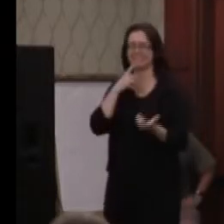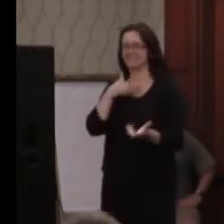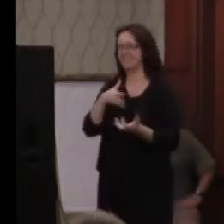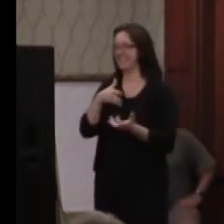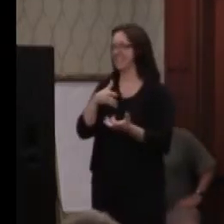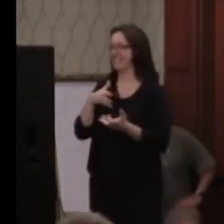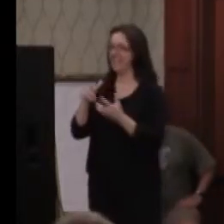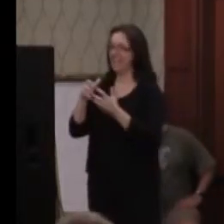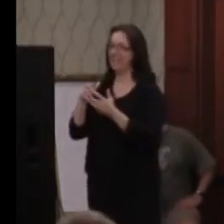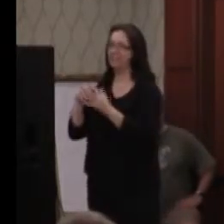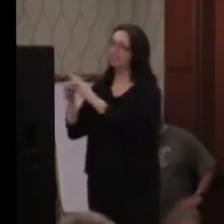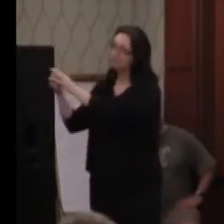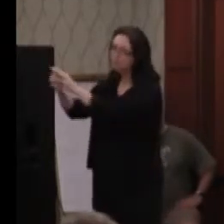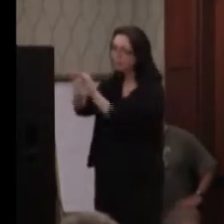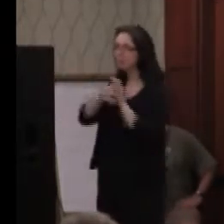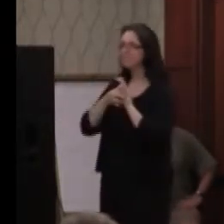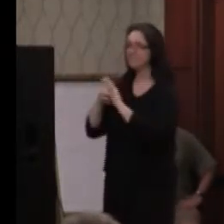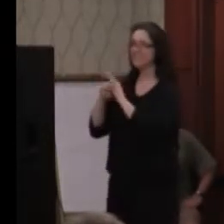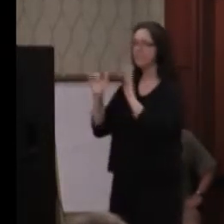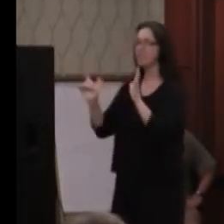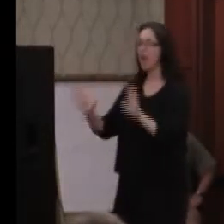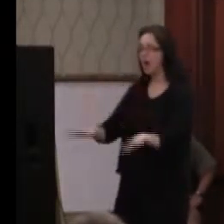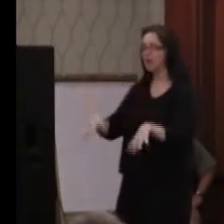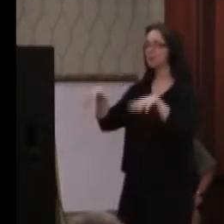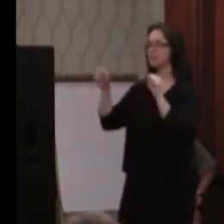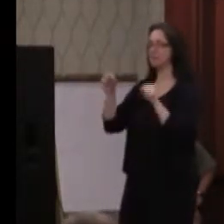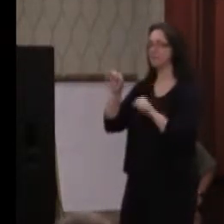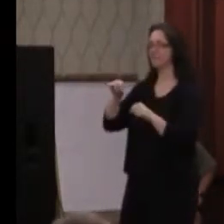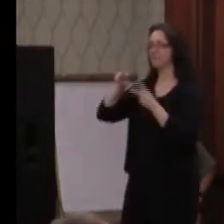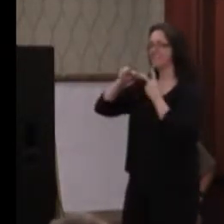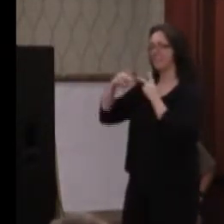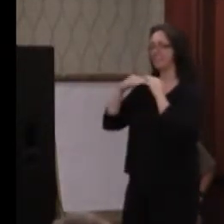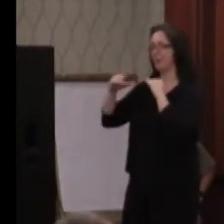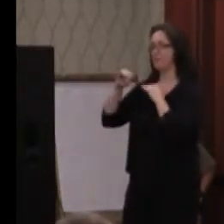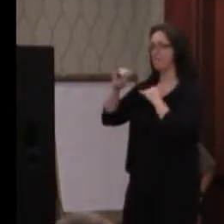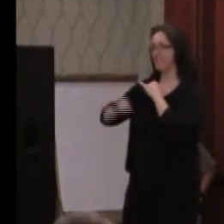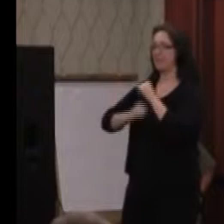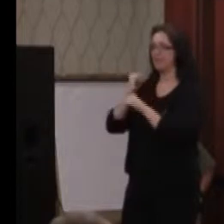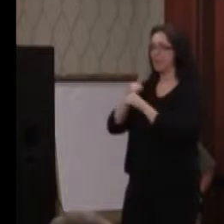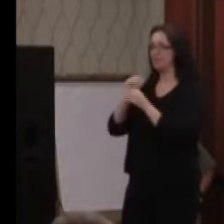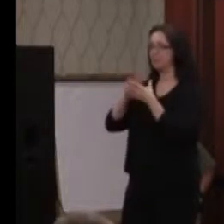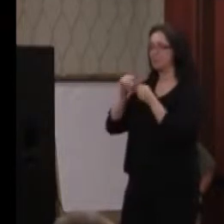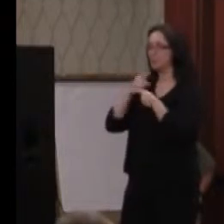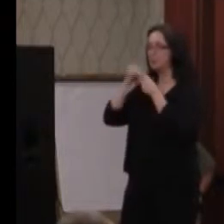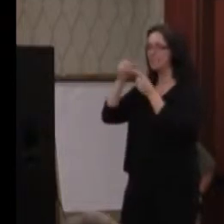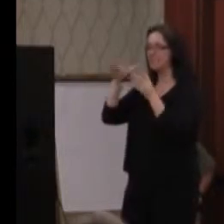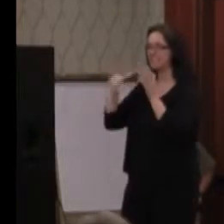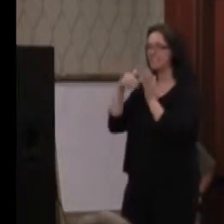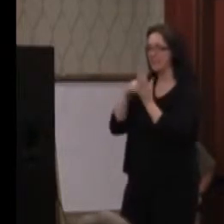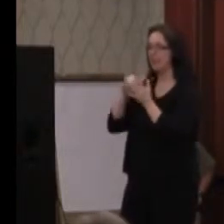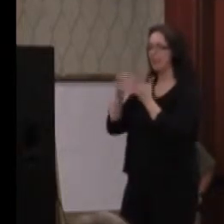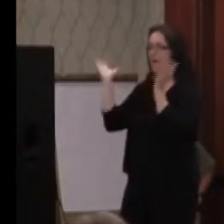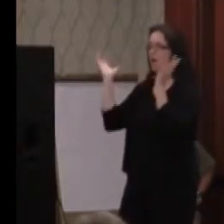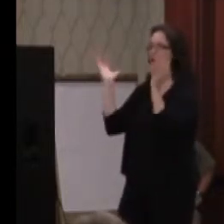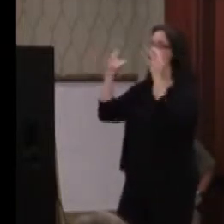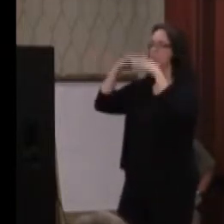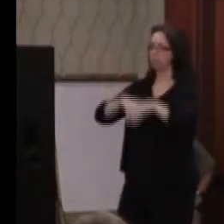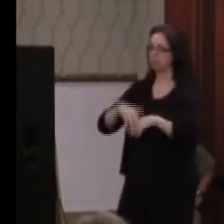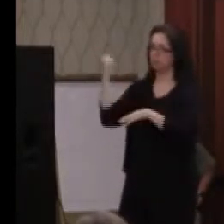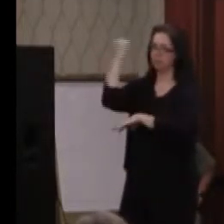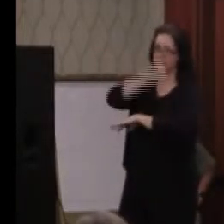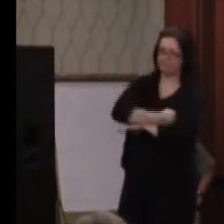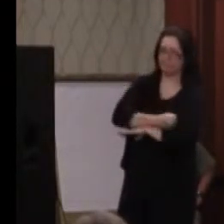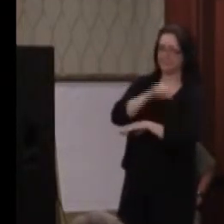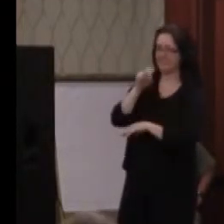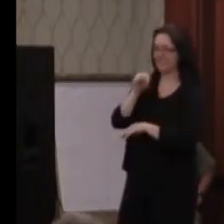it was a unifying thing. Well, anyway, it was the occupation of the second floor of the International Storytelling Center that brought down NSN at that